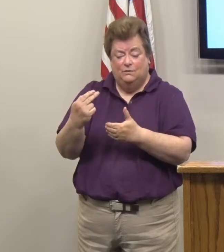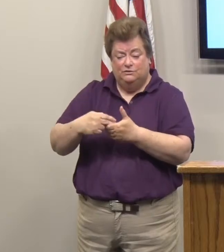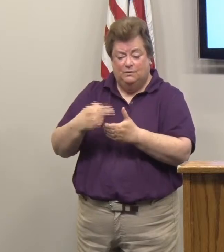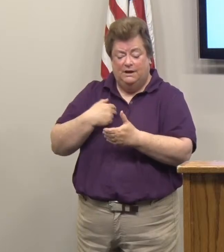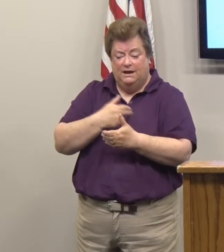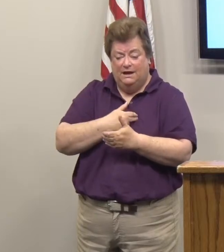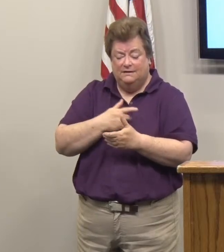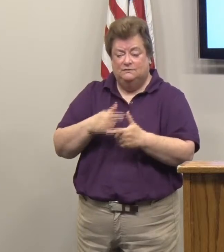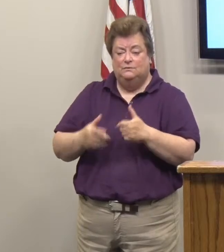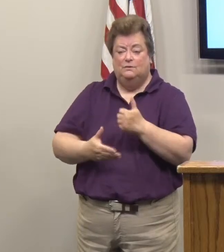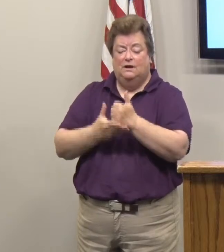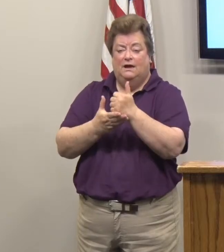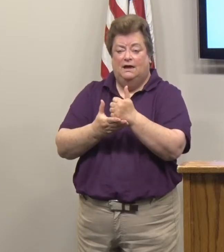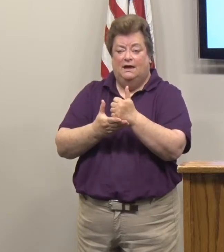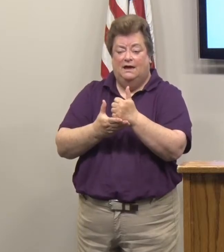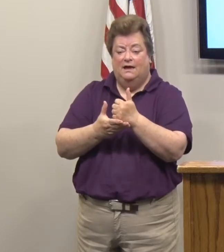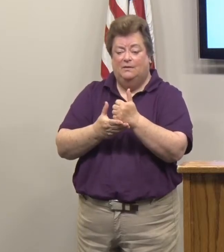Other questions?